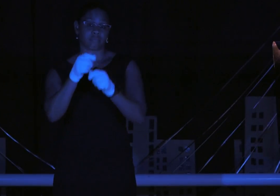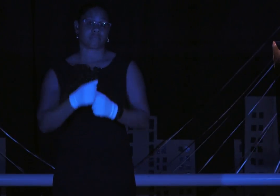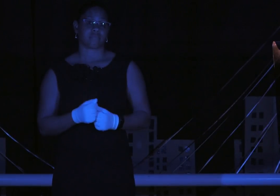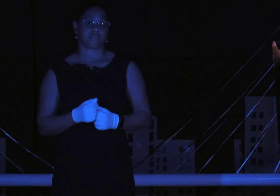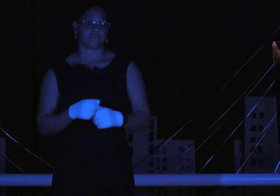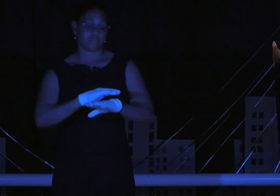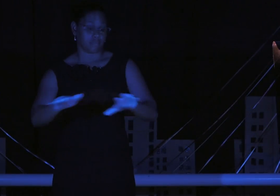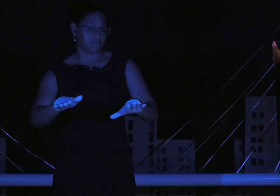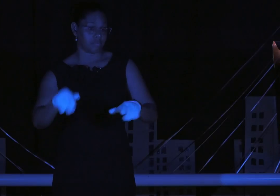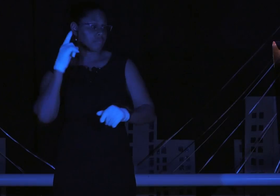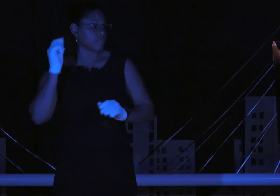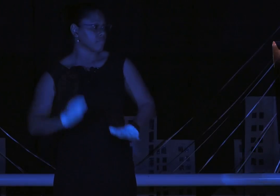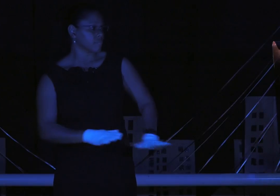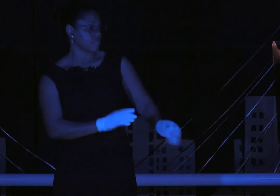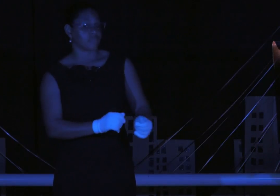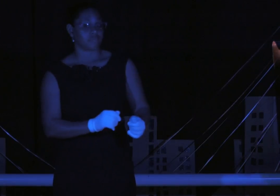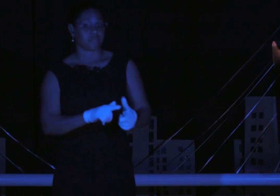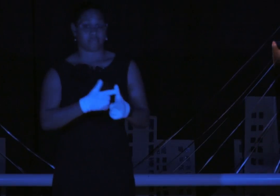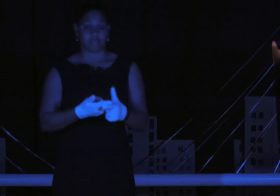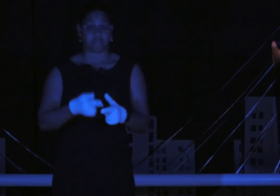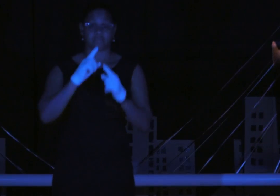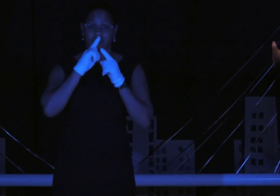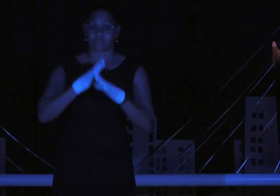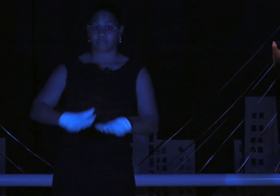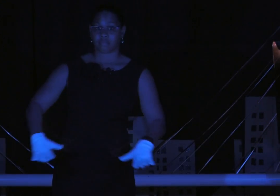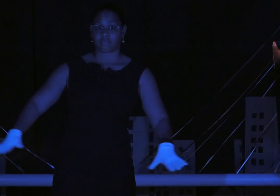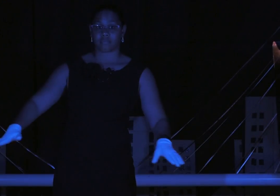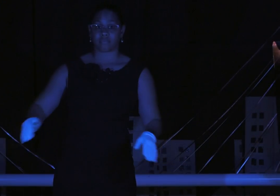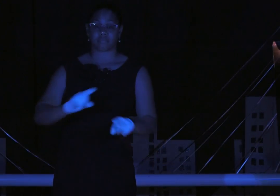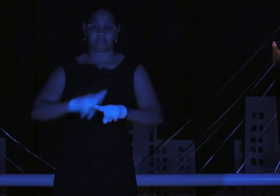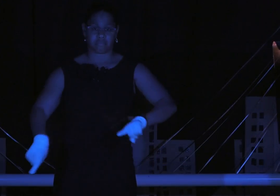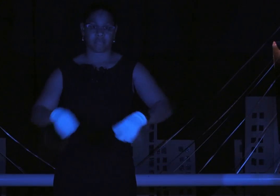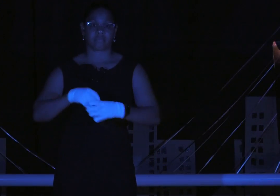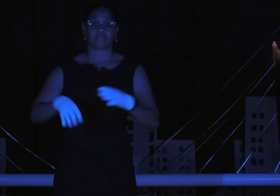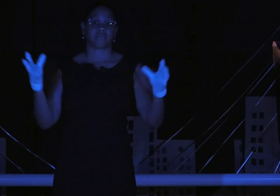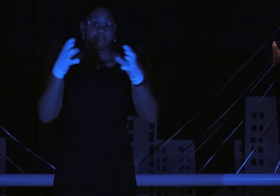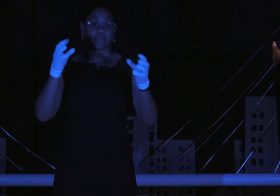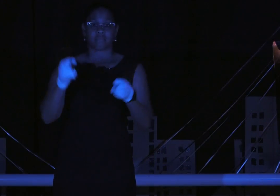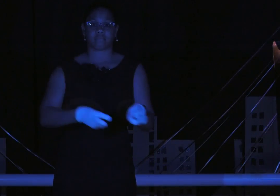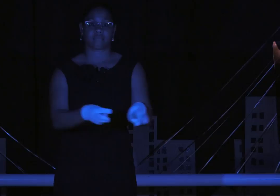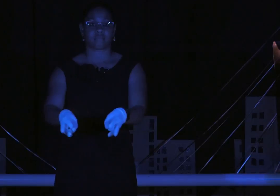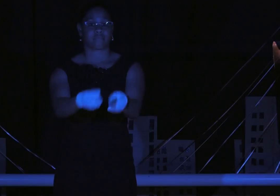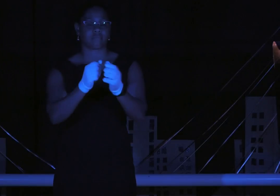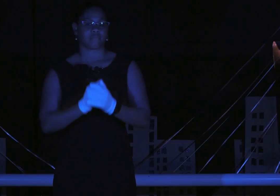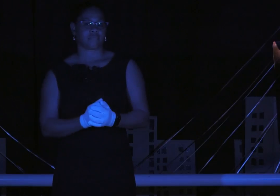but loud versus quiet differs in many ways. The